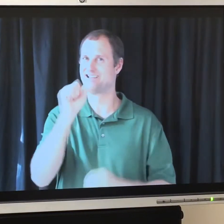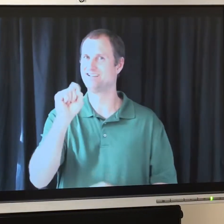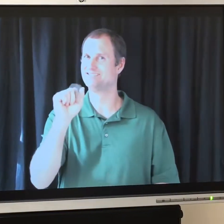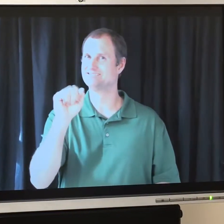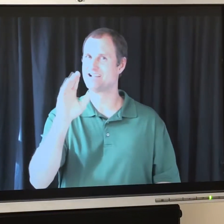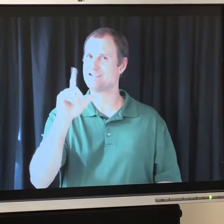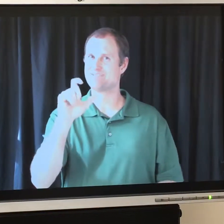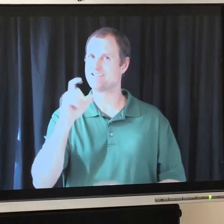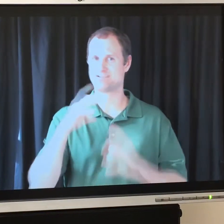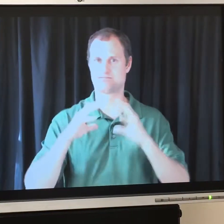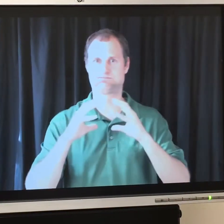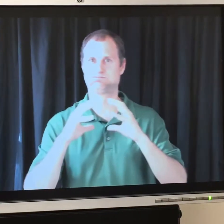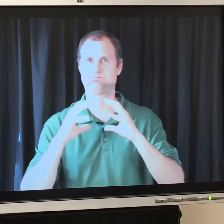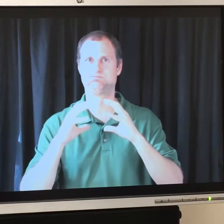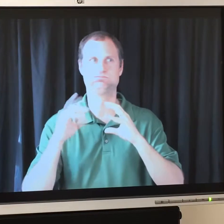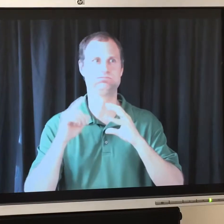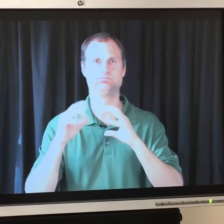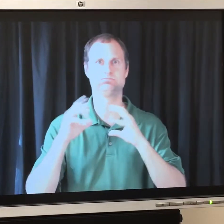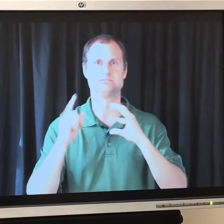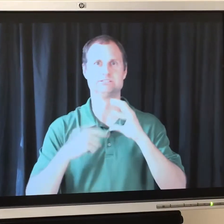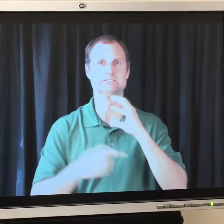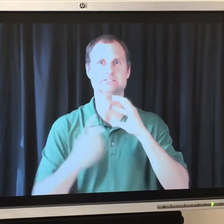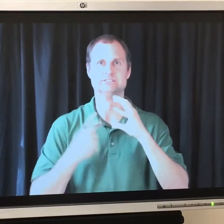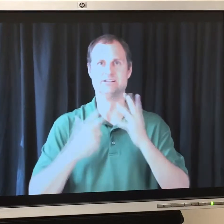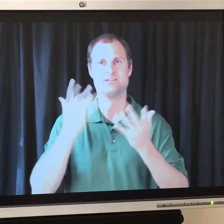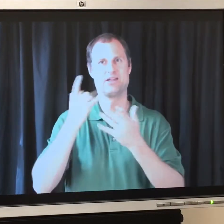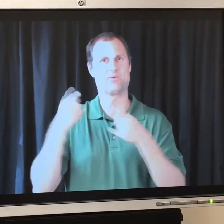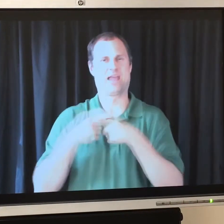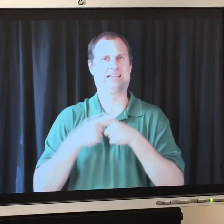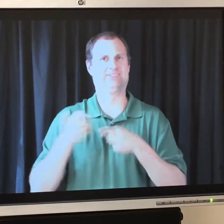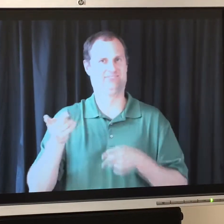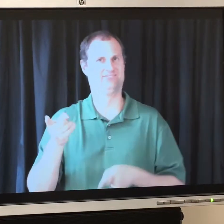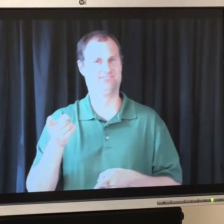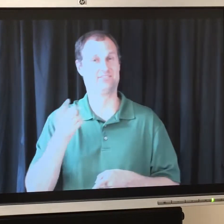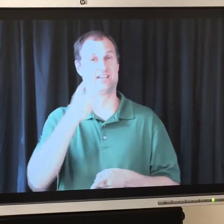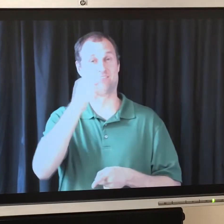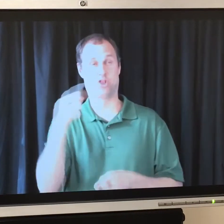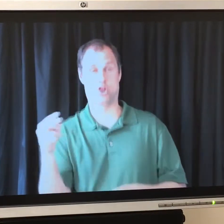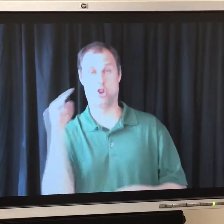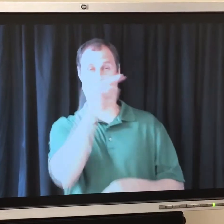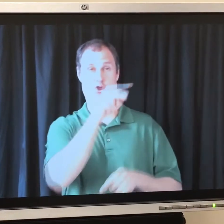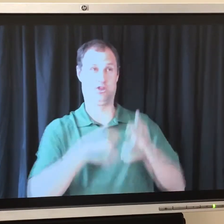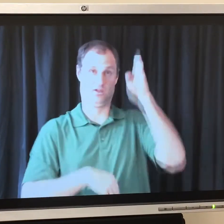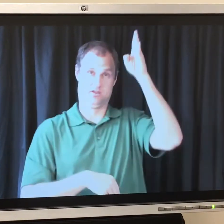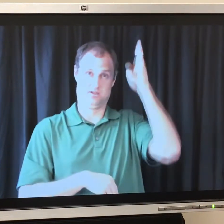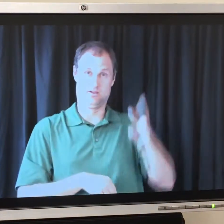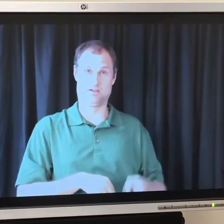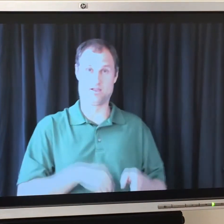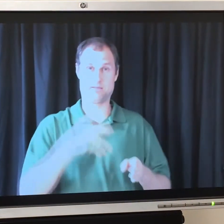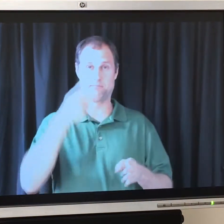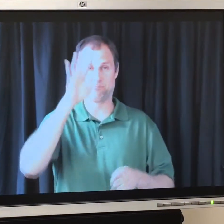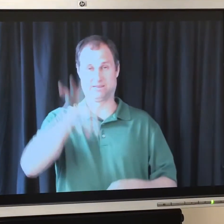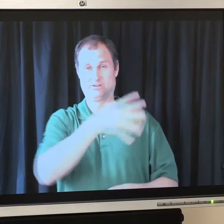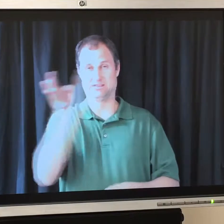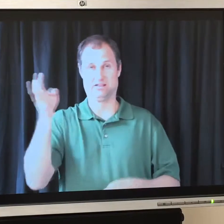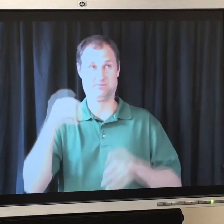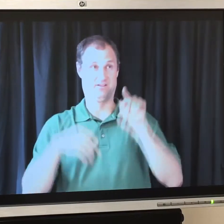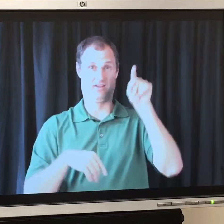8. But hydrogen only has 1, so it's a very unstable element with the electron just bumping around its